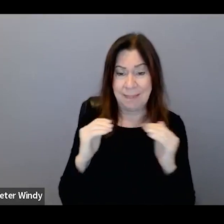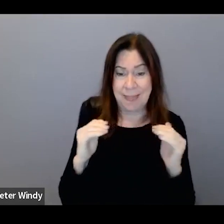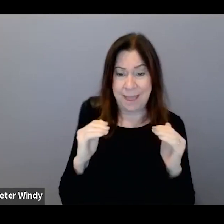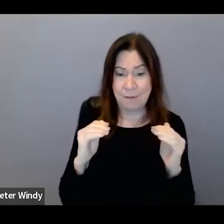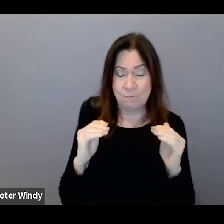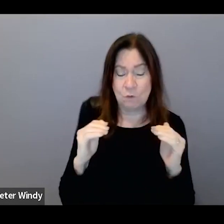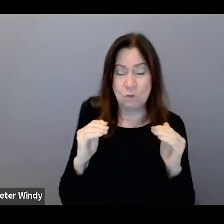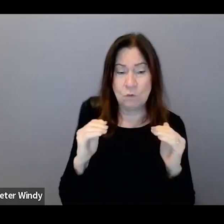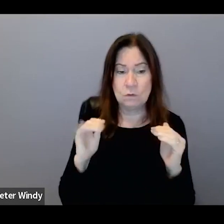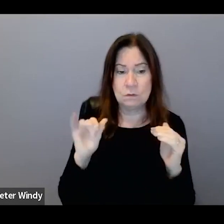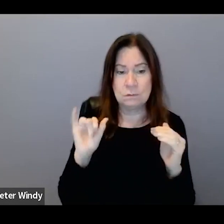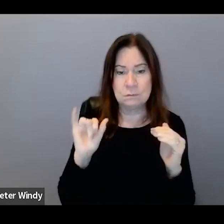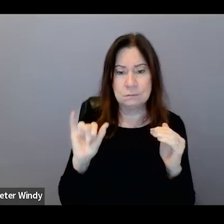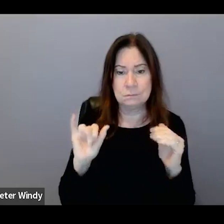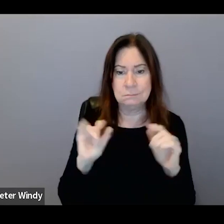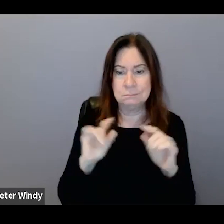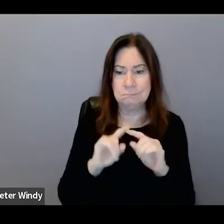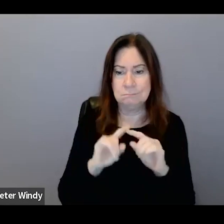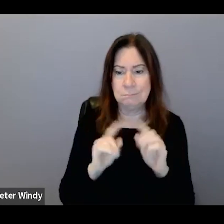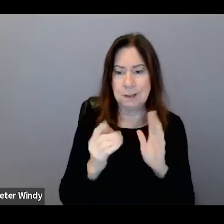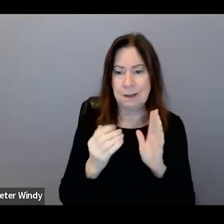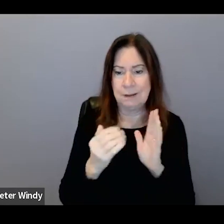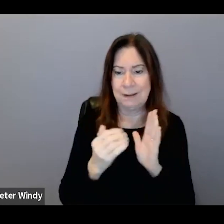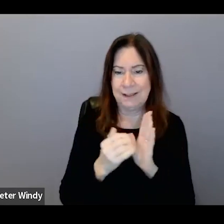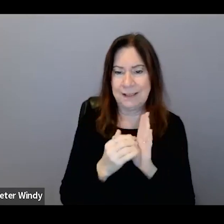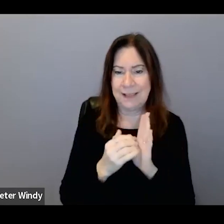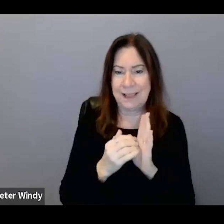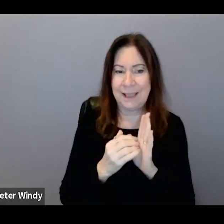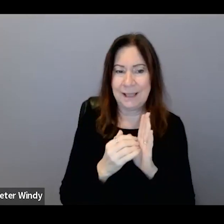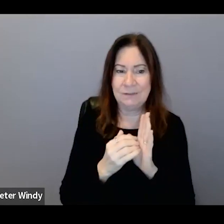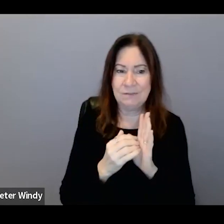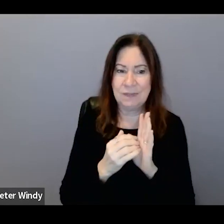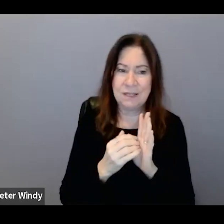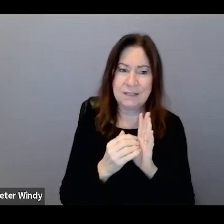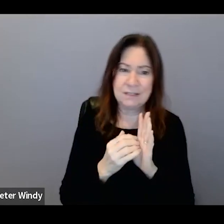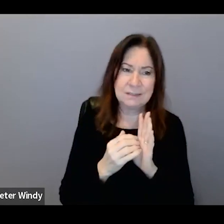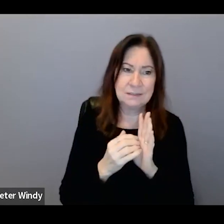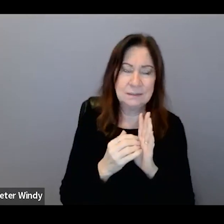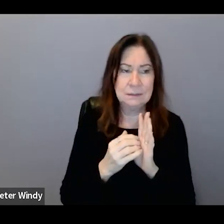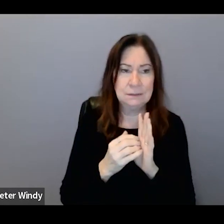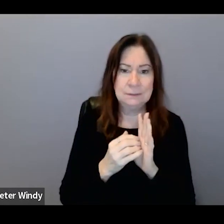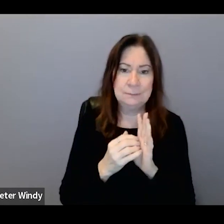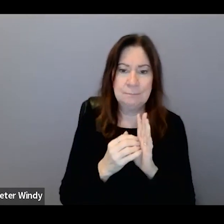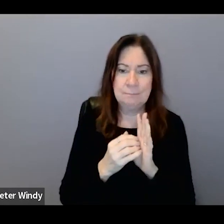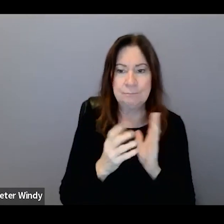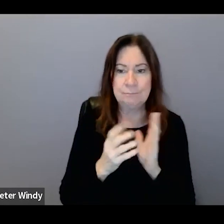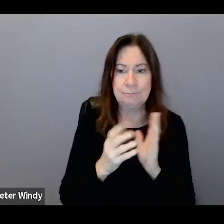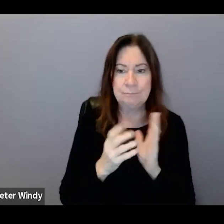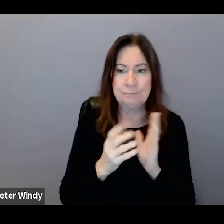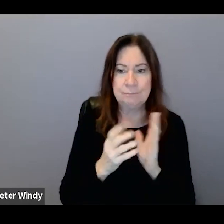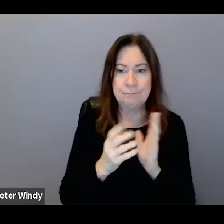exorbitant amount, but it happens, and it happens in every community. But I don't have any numbers or anything for